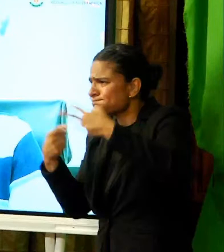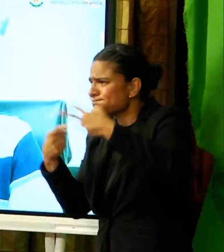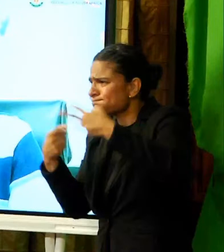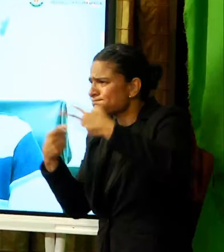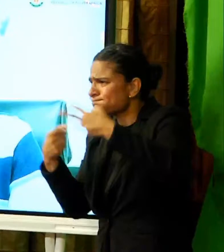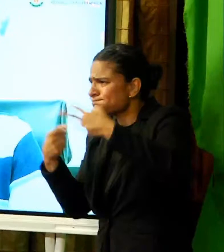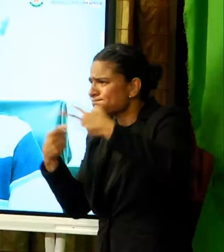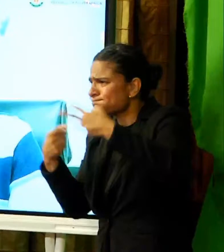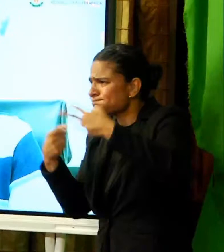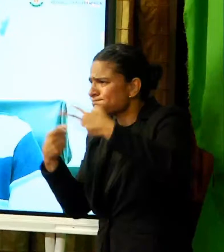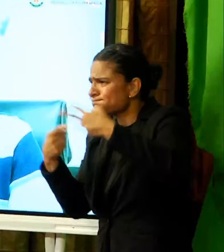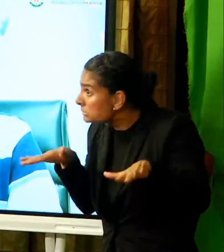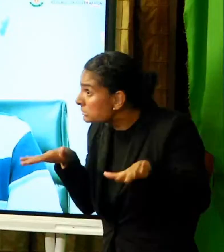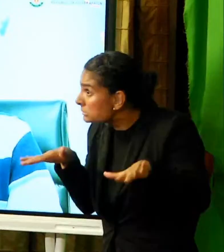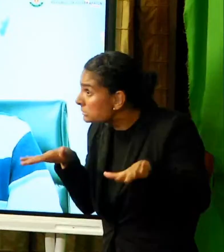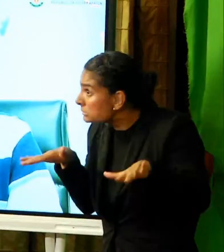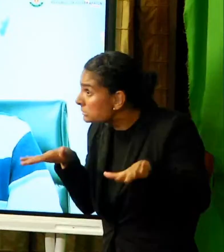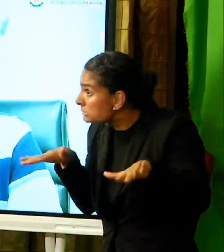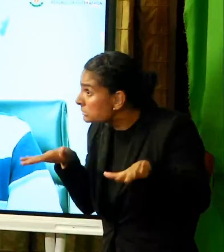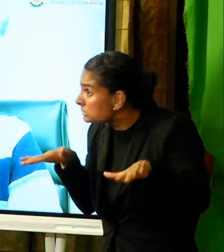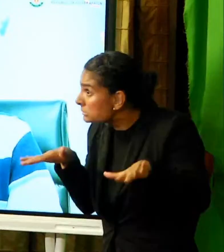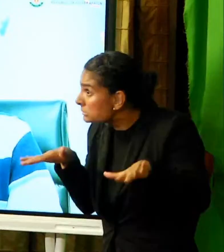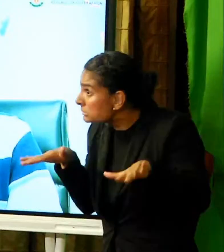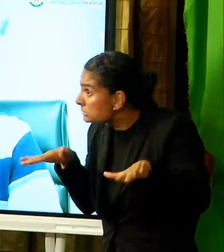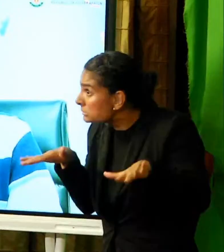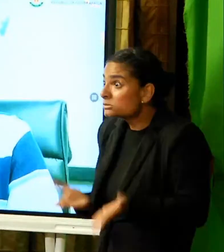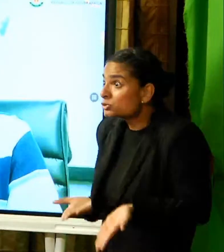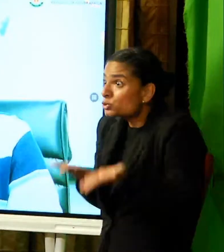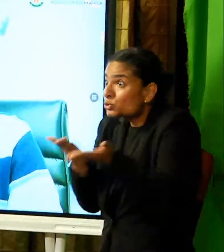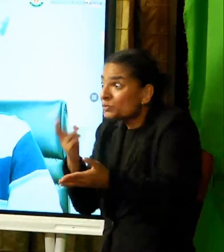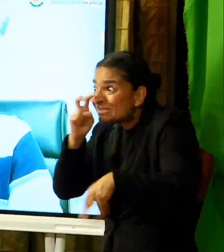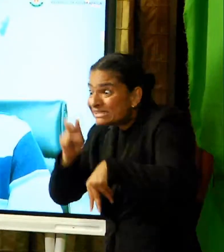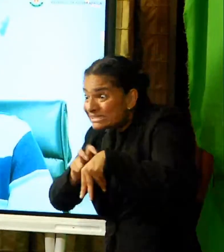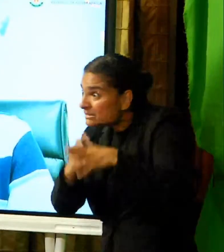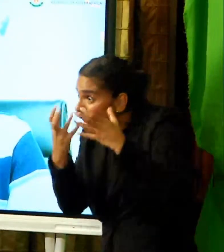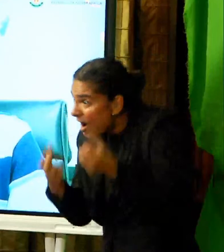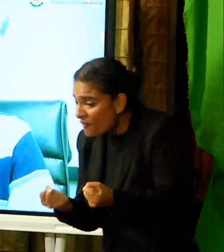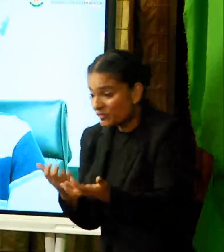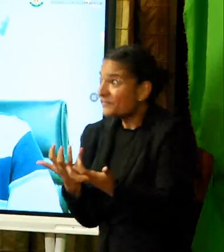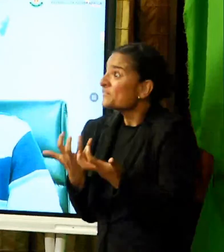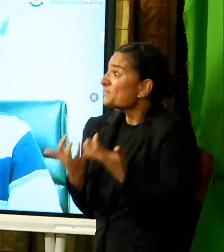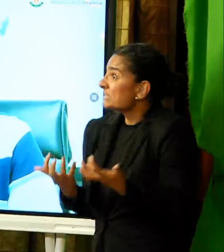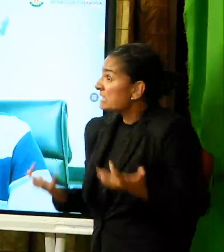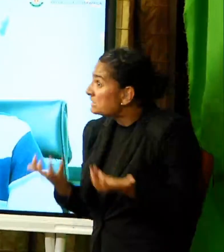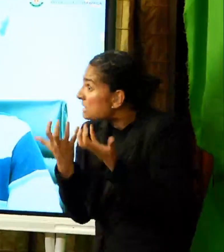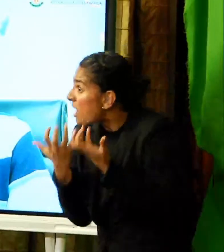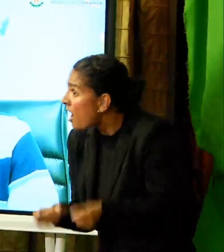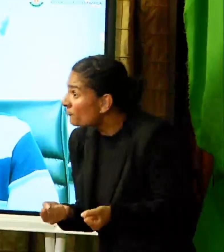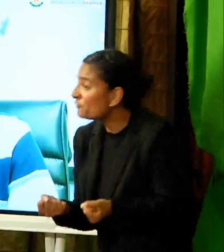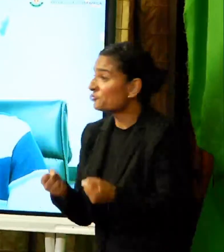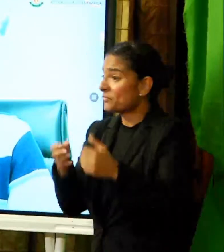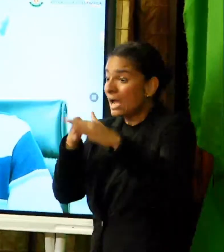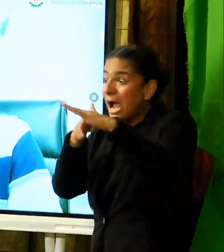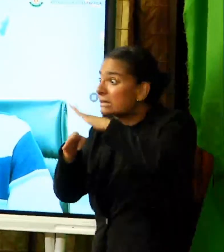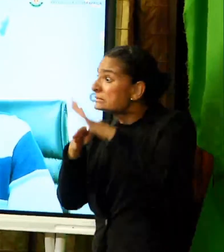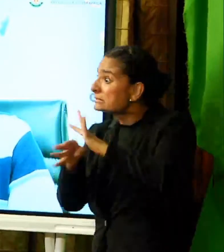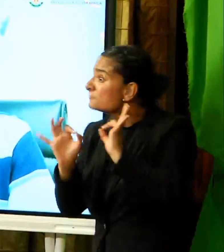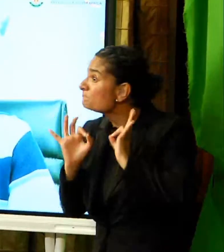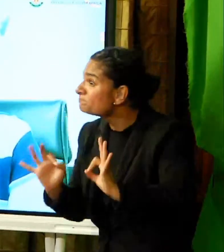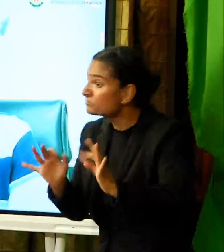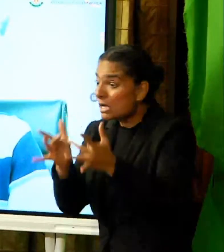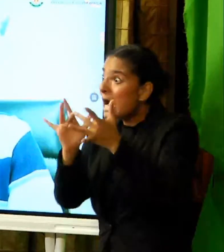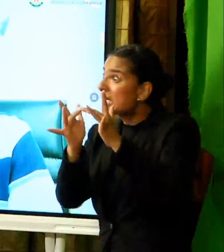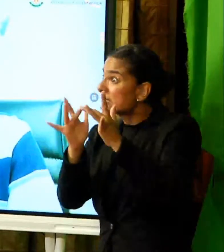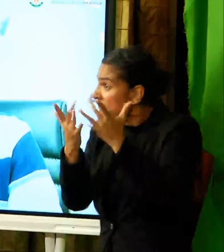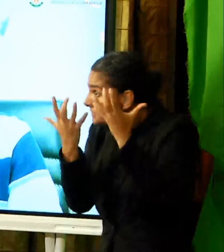availability of essential services and facilities, as well as access to internet. This